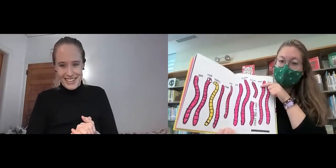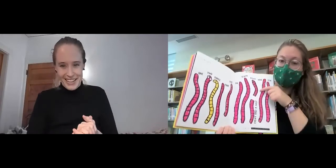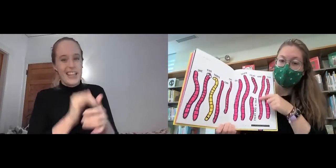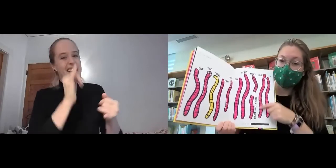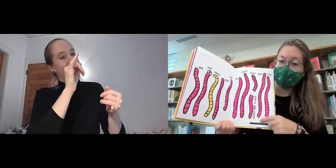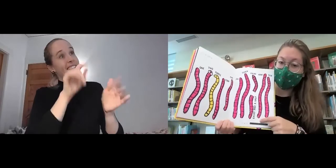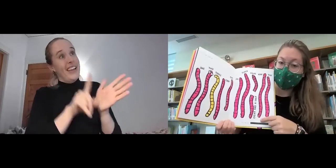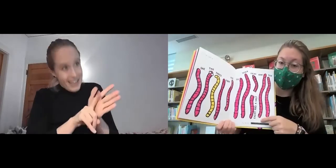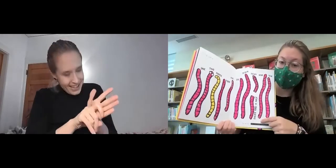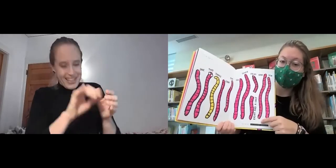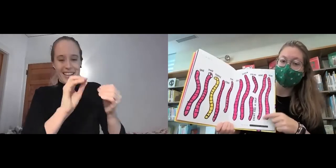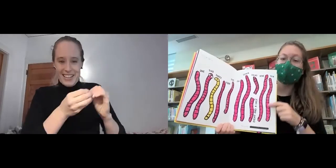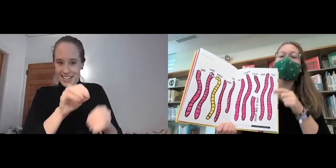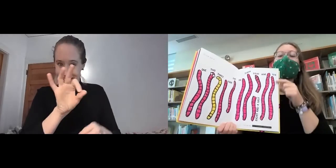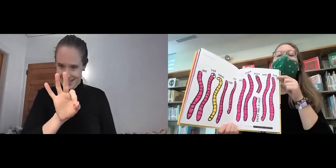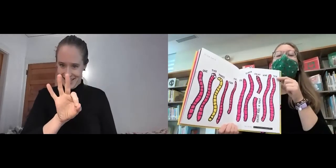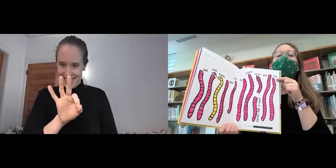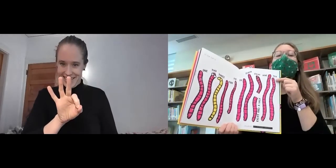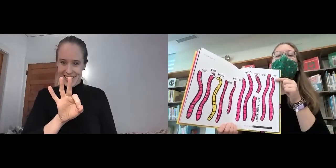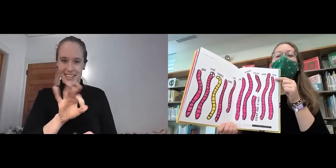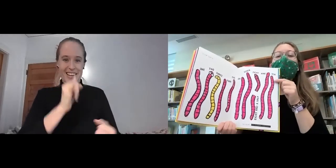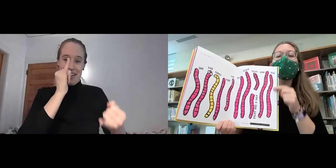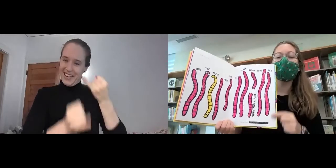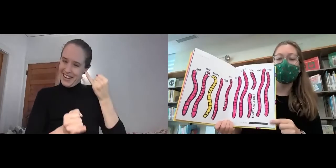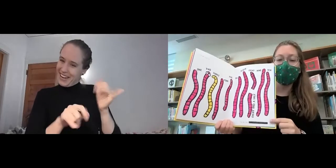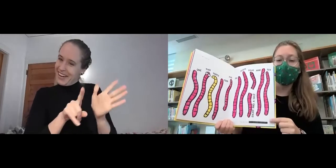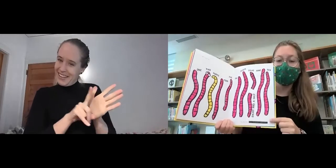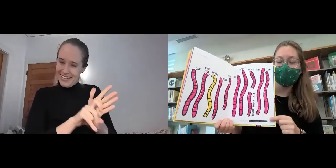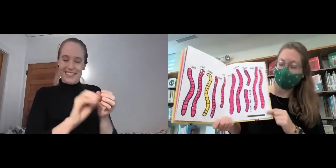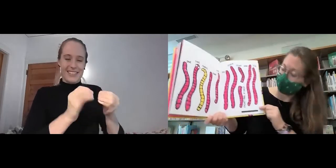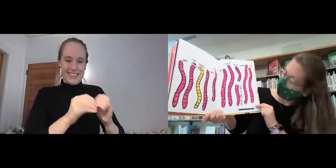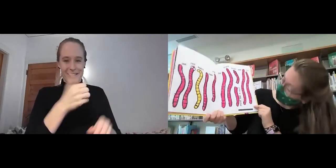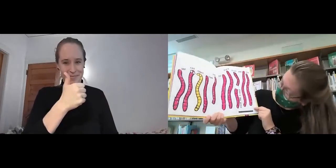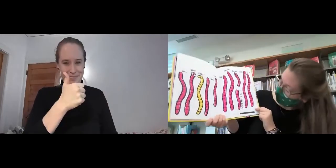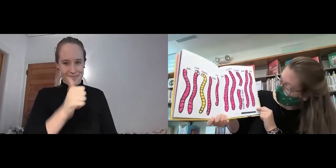and worm 9, and worm 10.